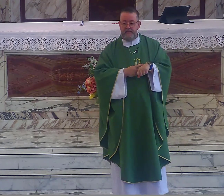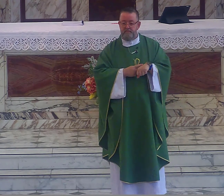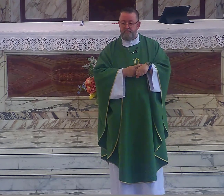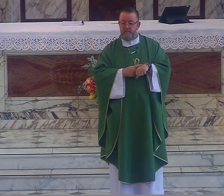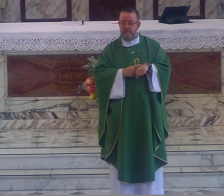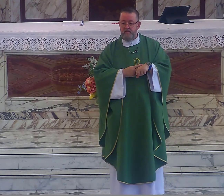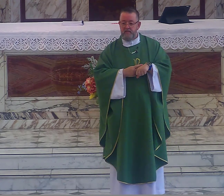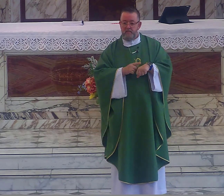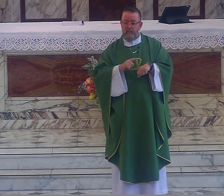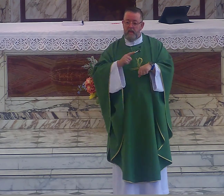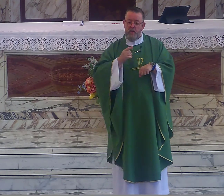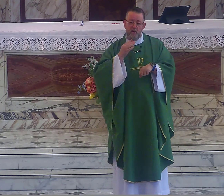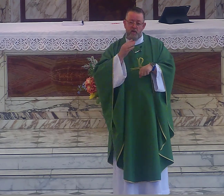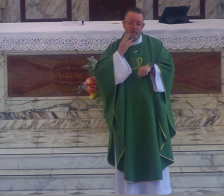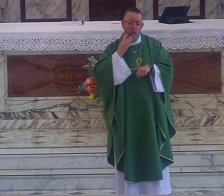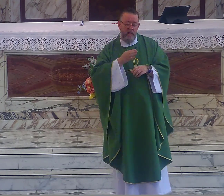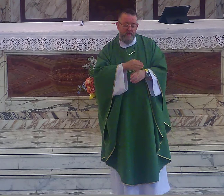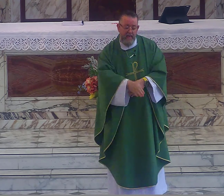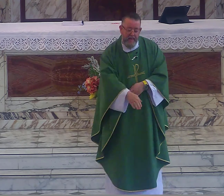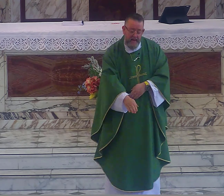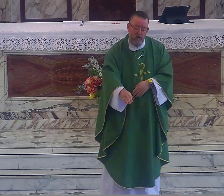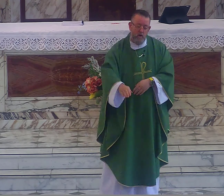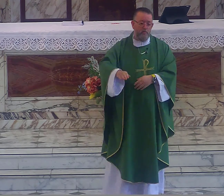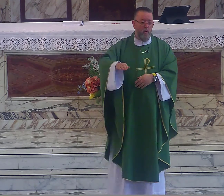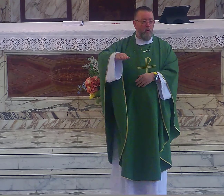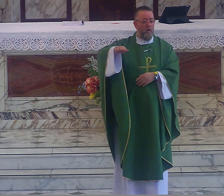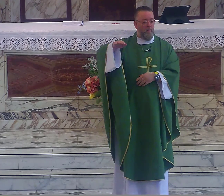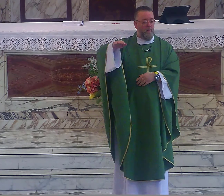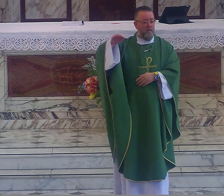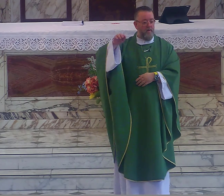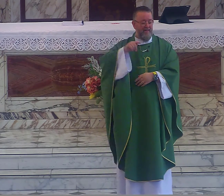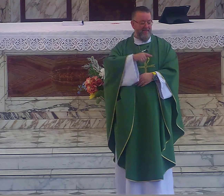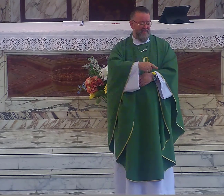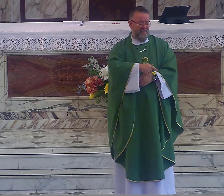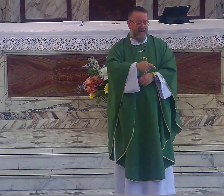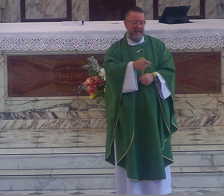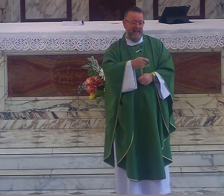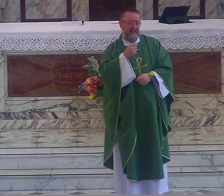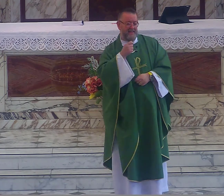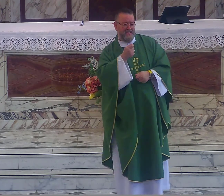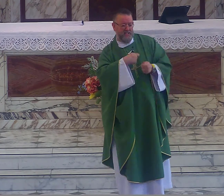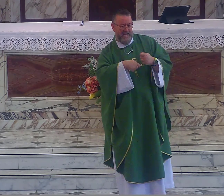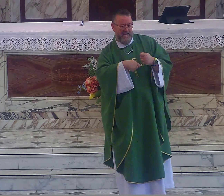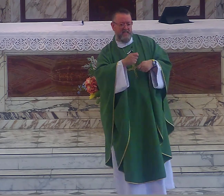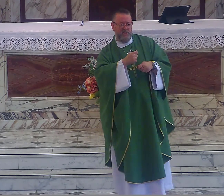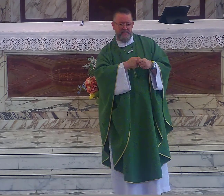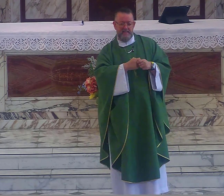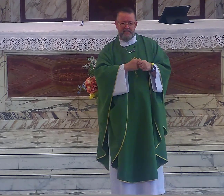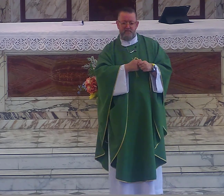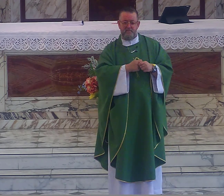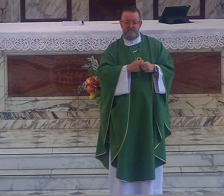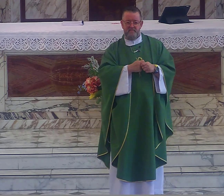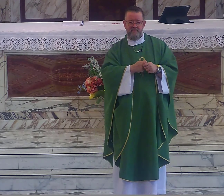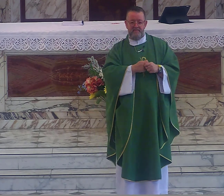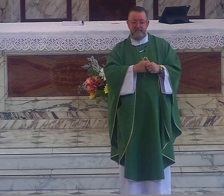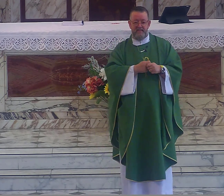the time. But when they grow up, that